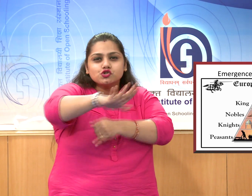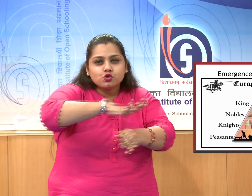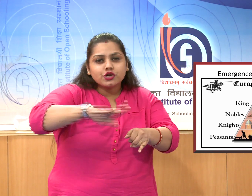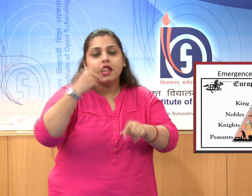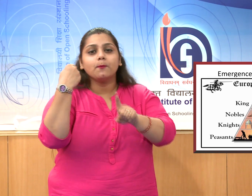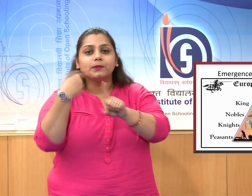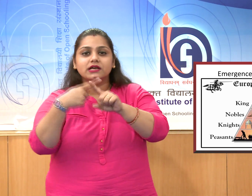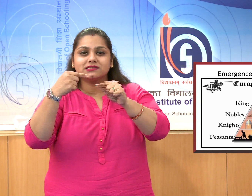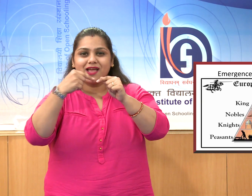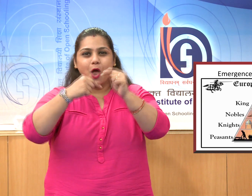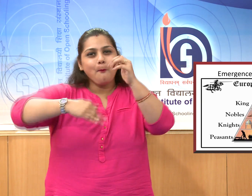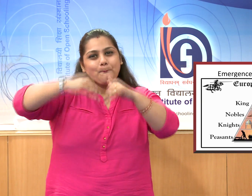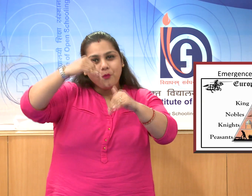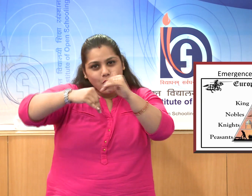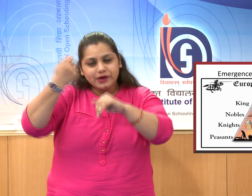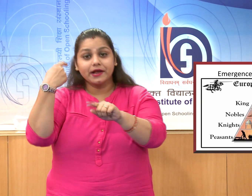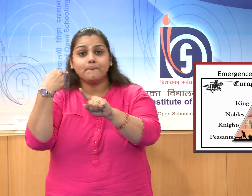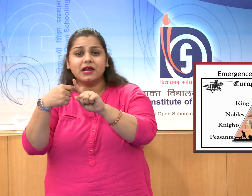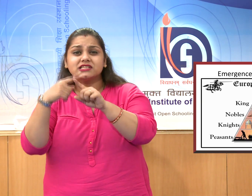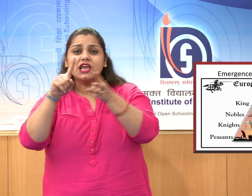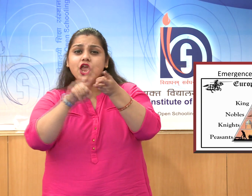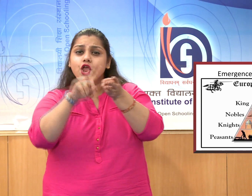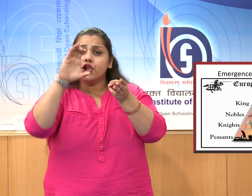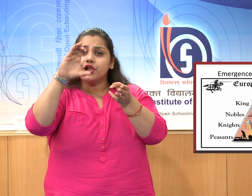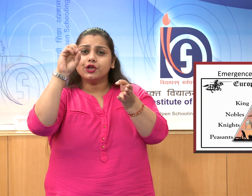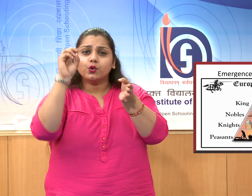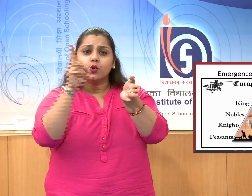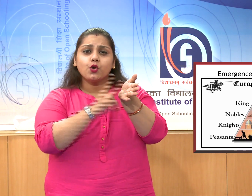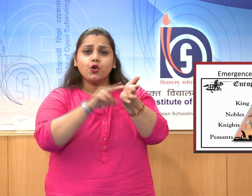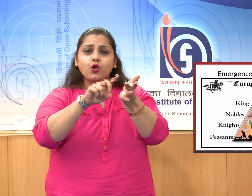political, and economic organizations.